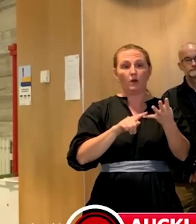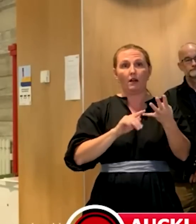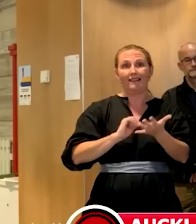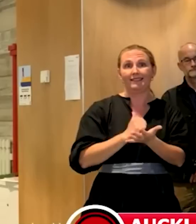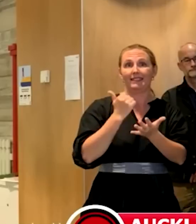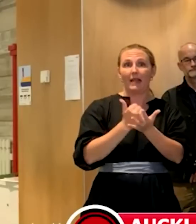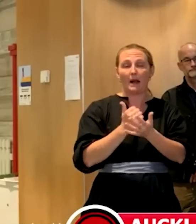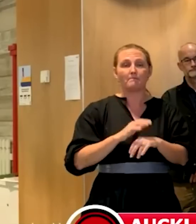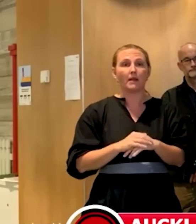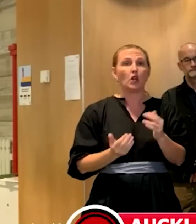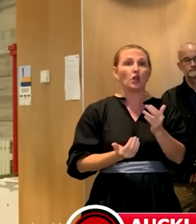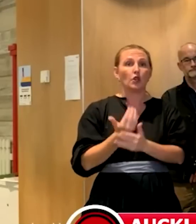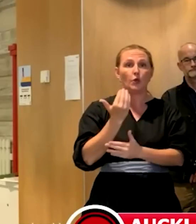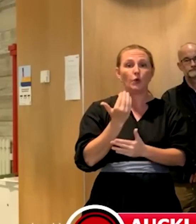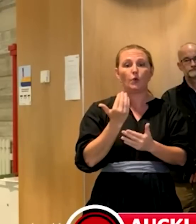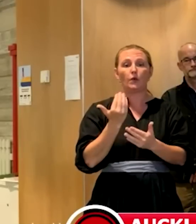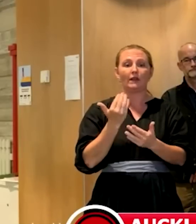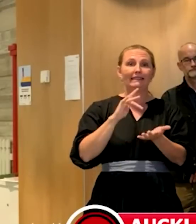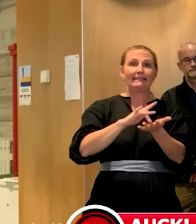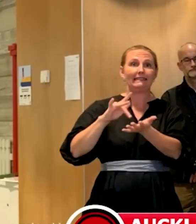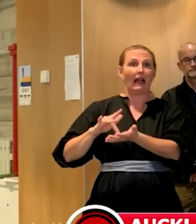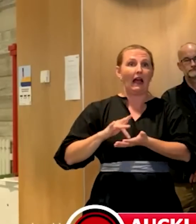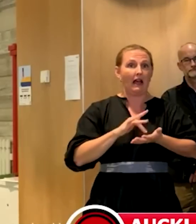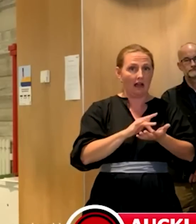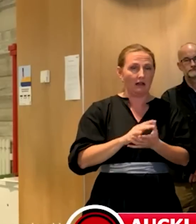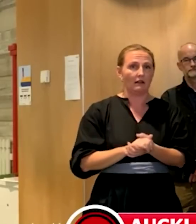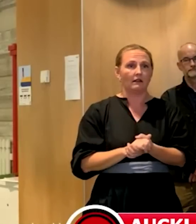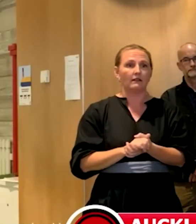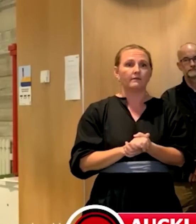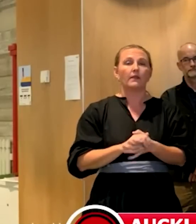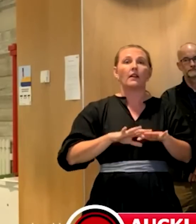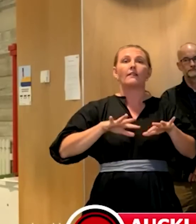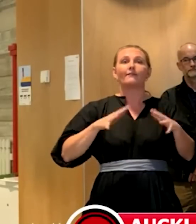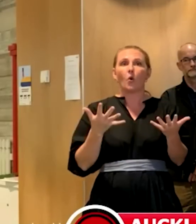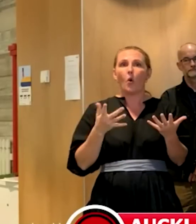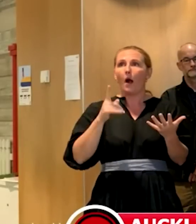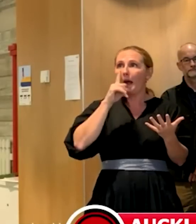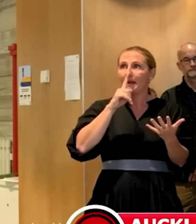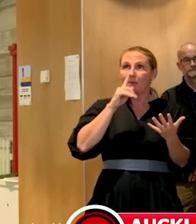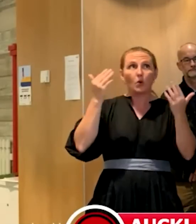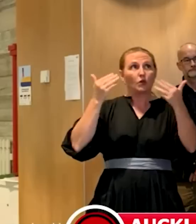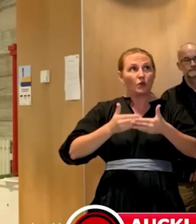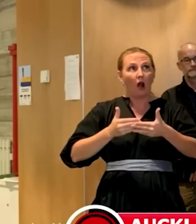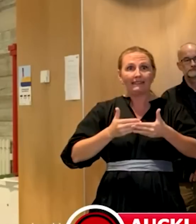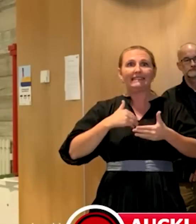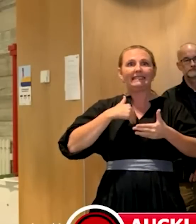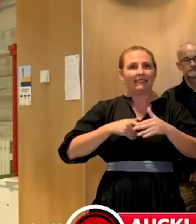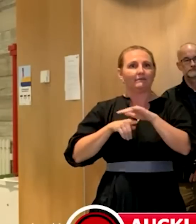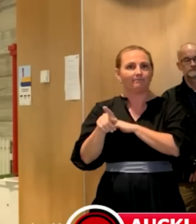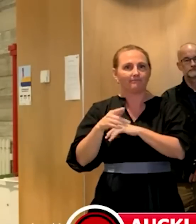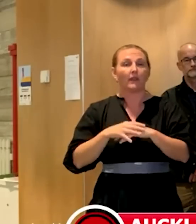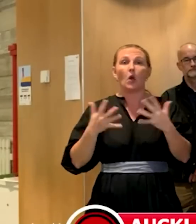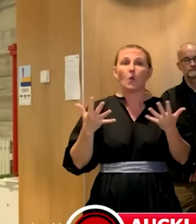moment, evacuation centres, again primarily for the purpose of people needing to seek shelter overnight at